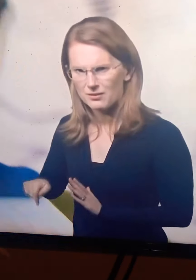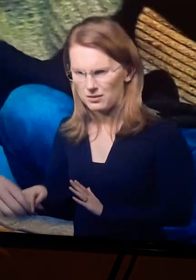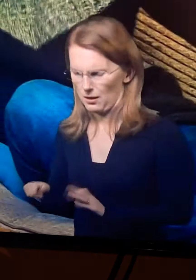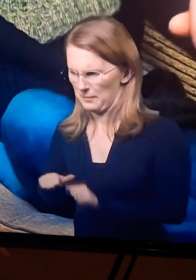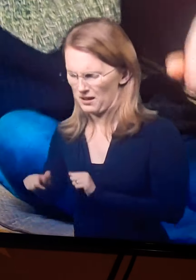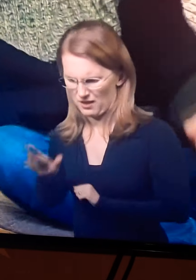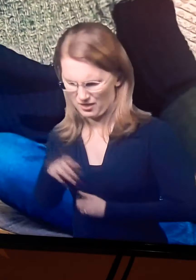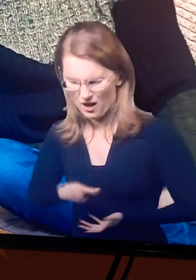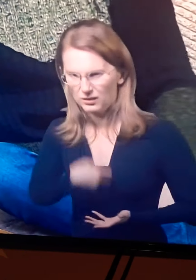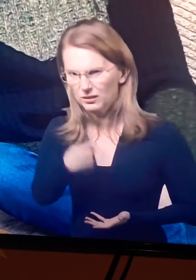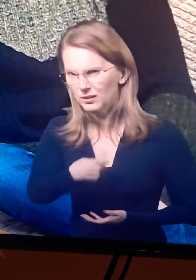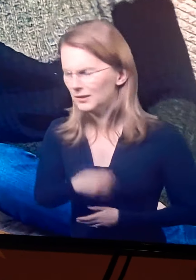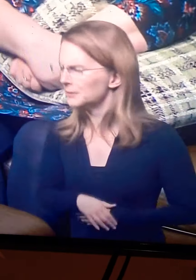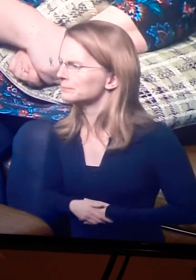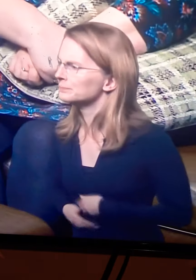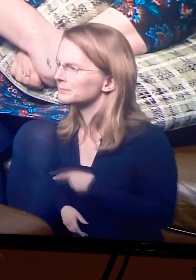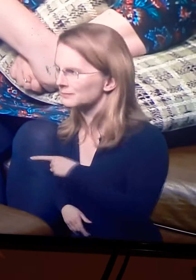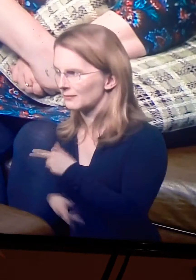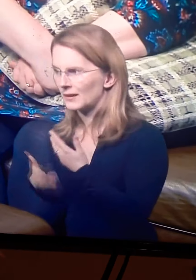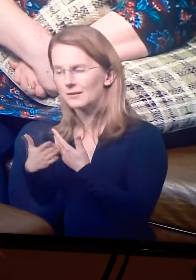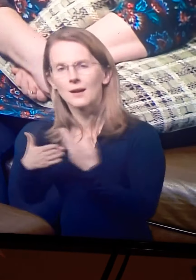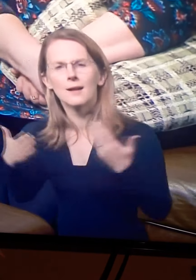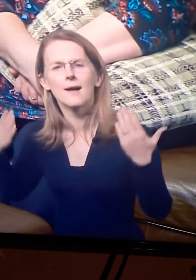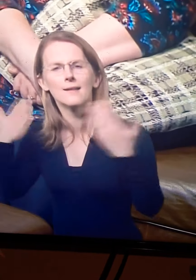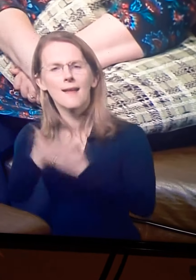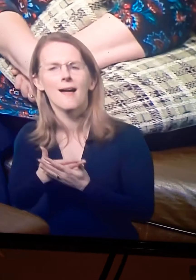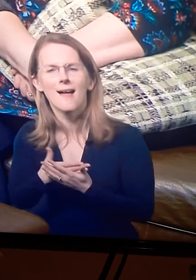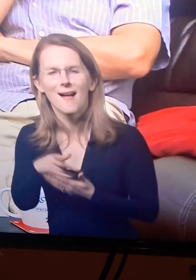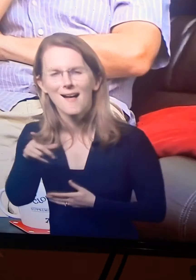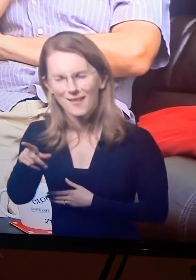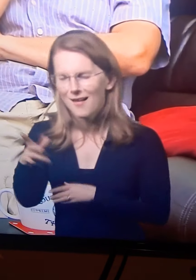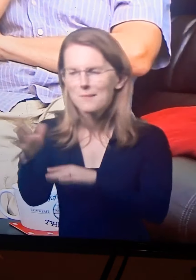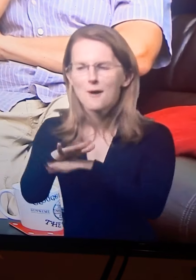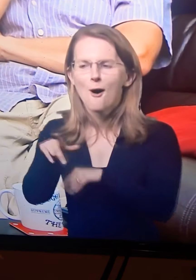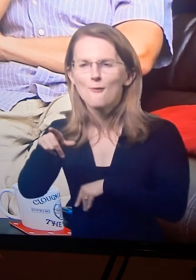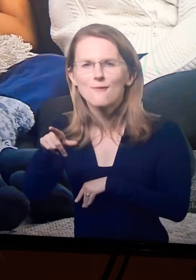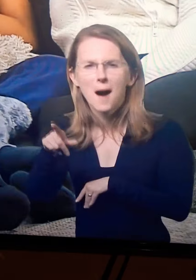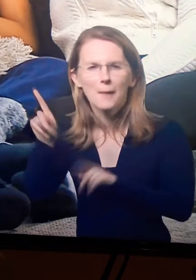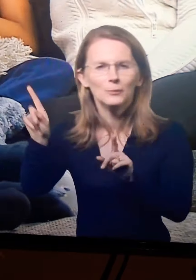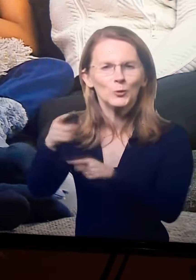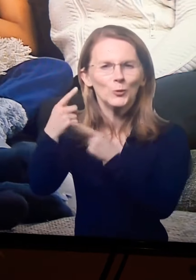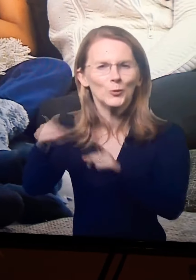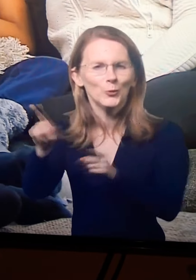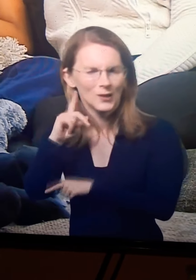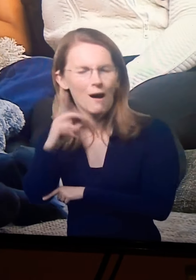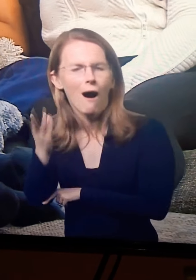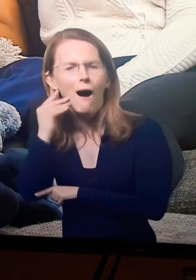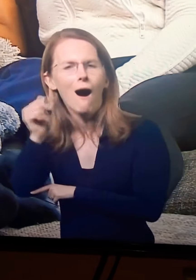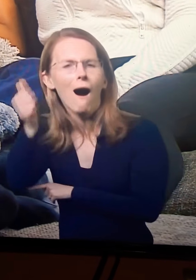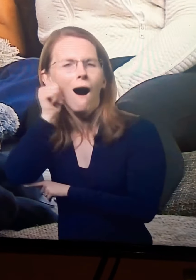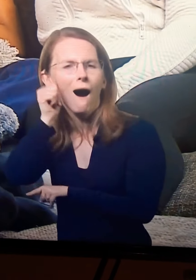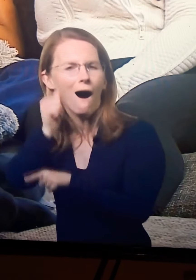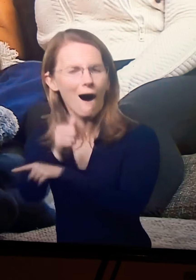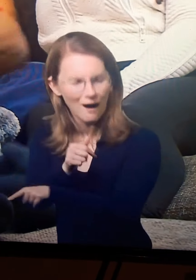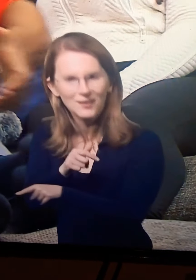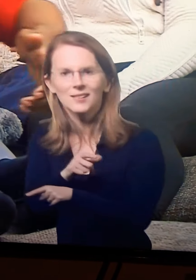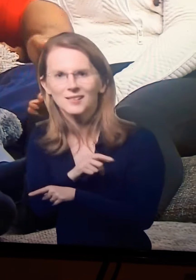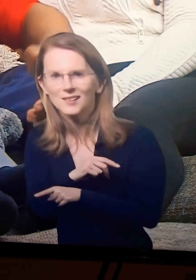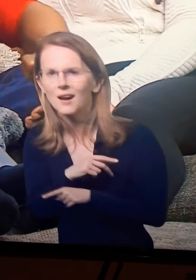On Saturday night, the familiar sound of this could only mean one thing. I don't want to hear nothing out of you lot